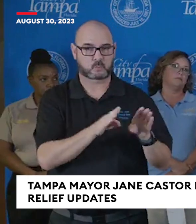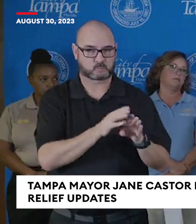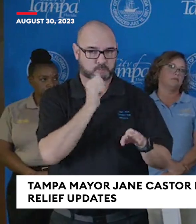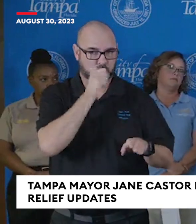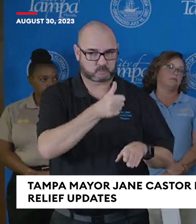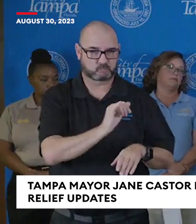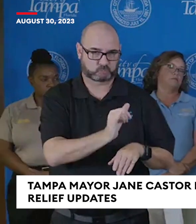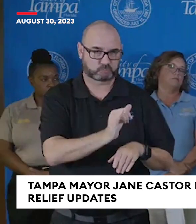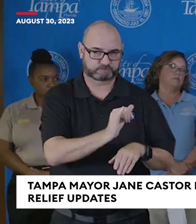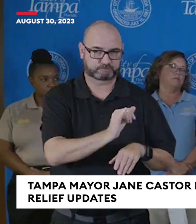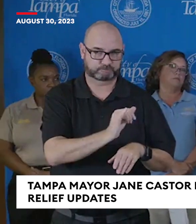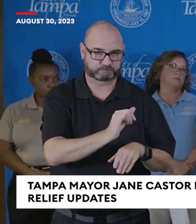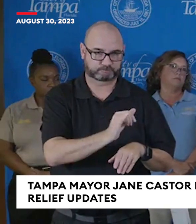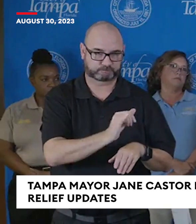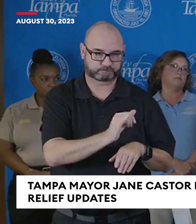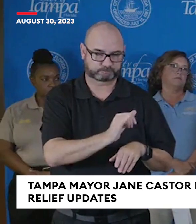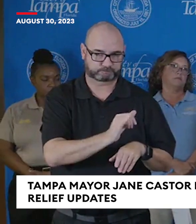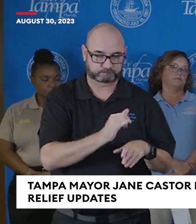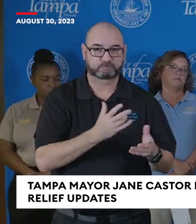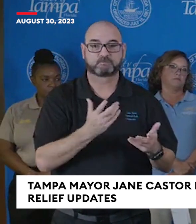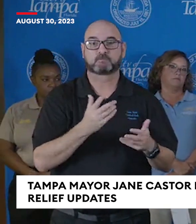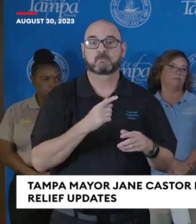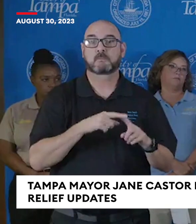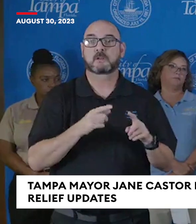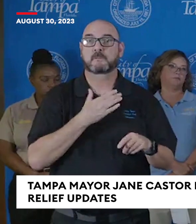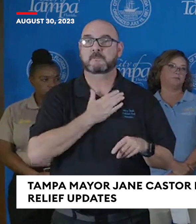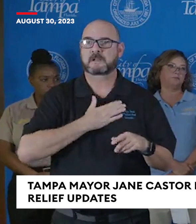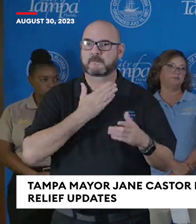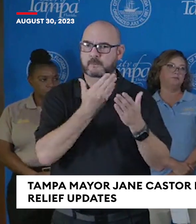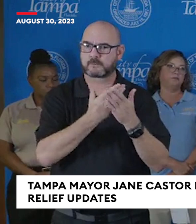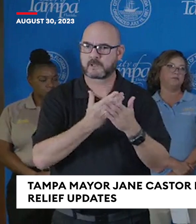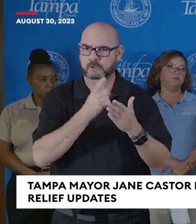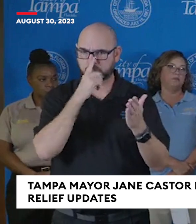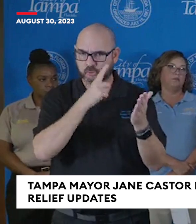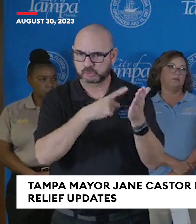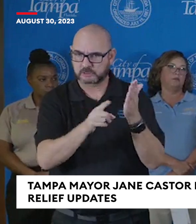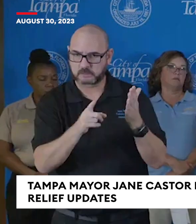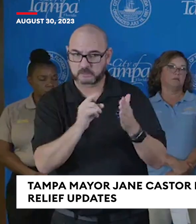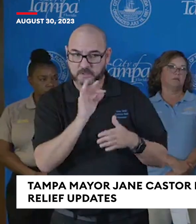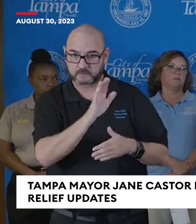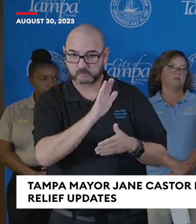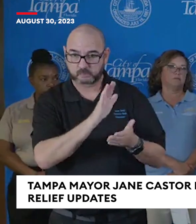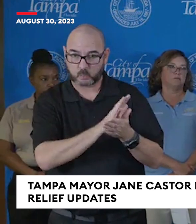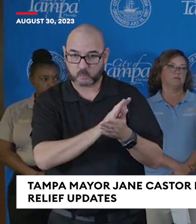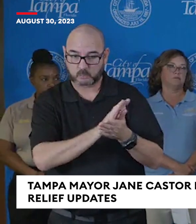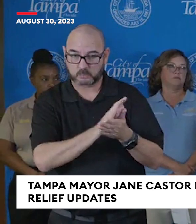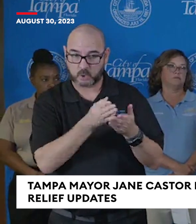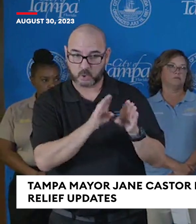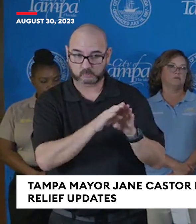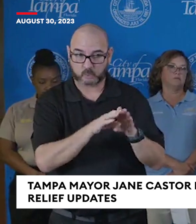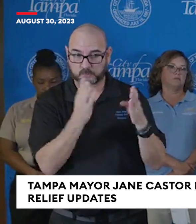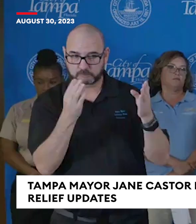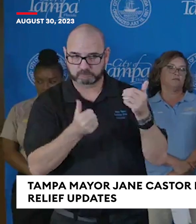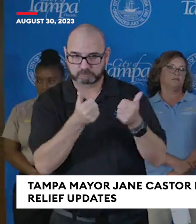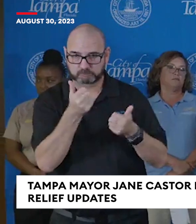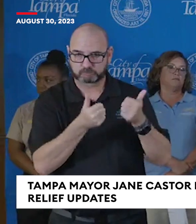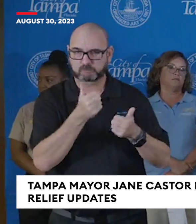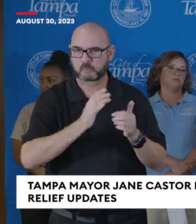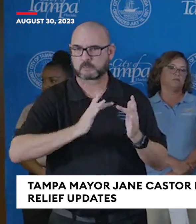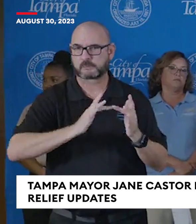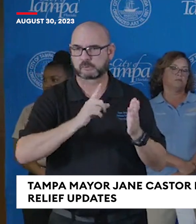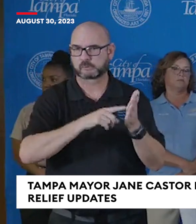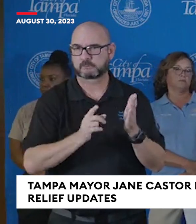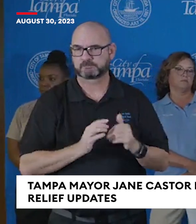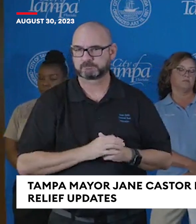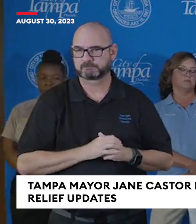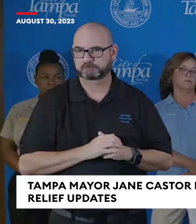sure that you verify that through Hillsborough County School Systems. I want to say thank you, a